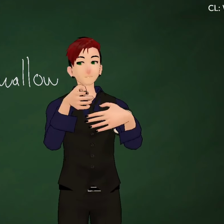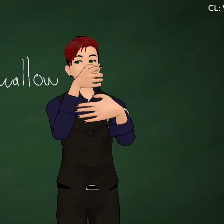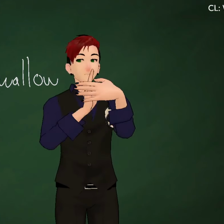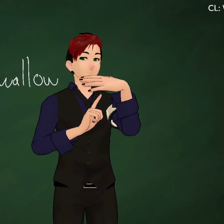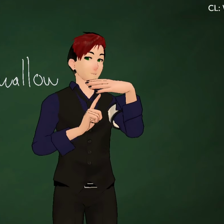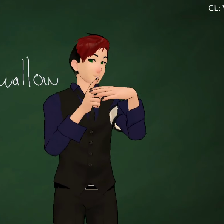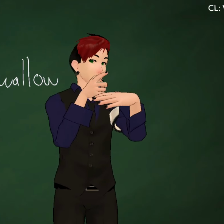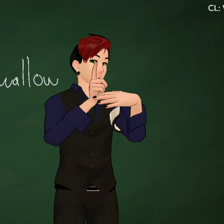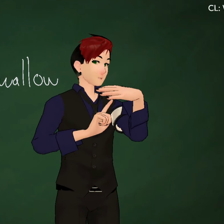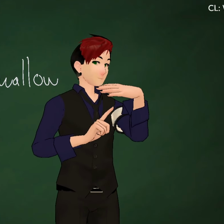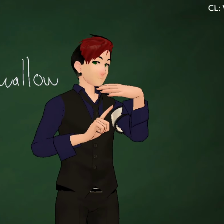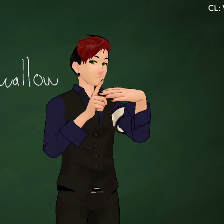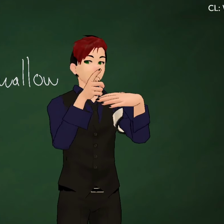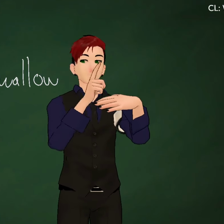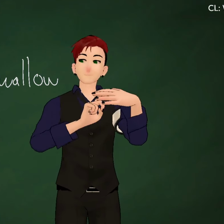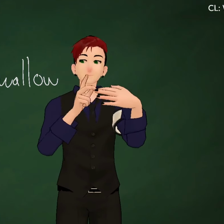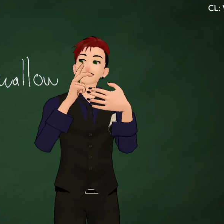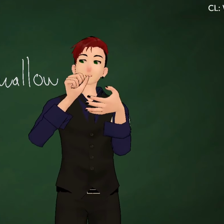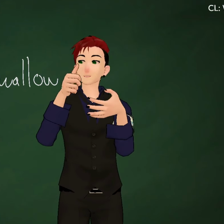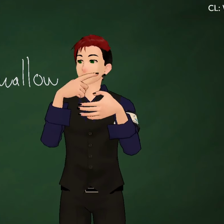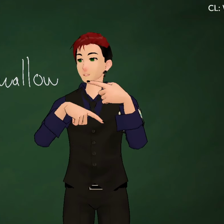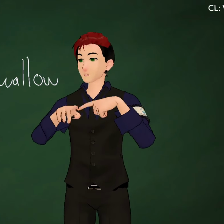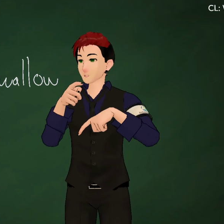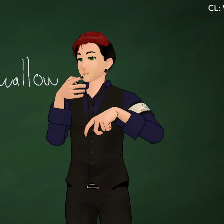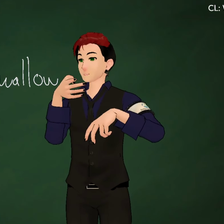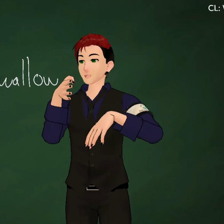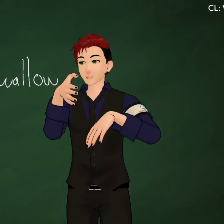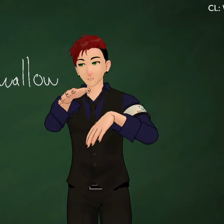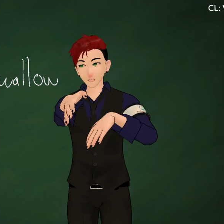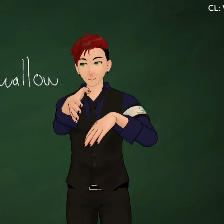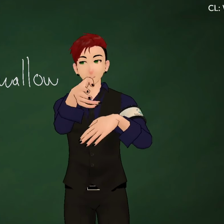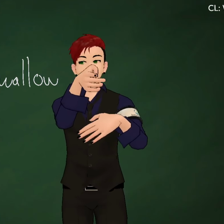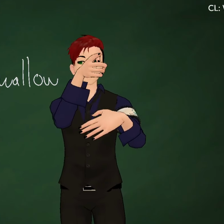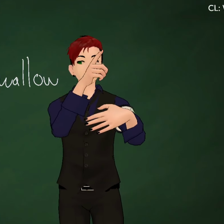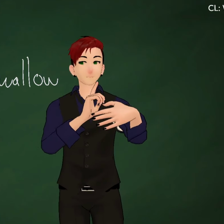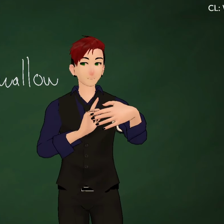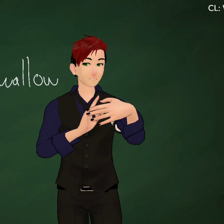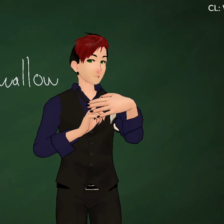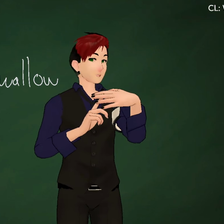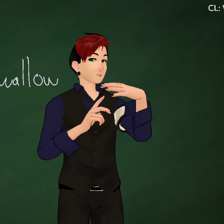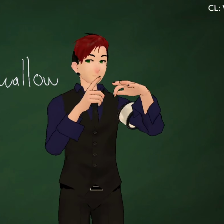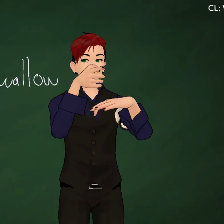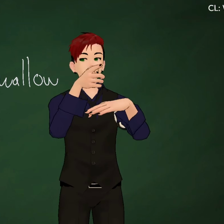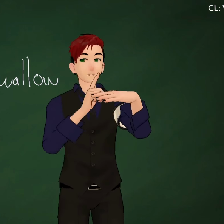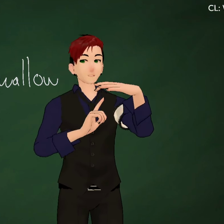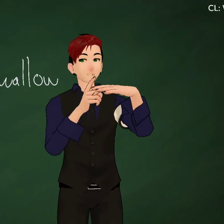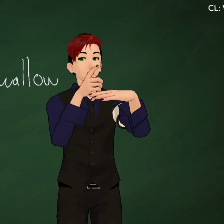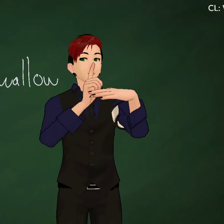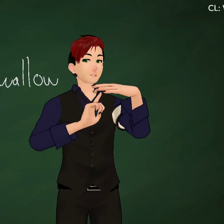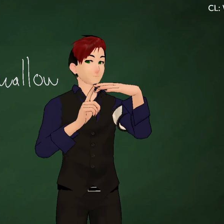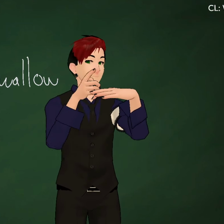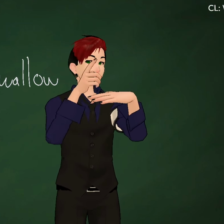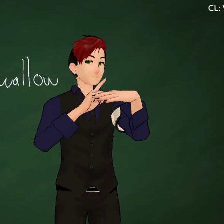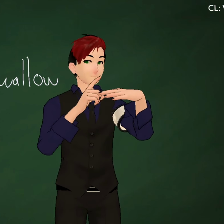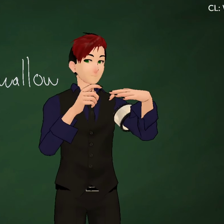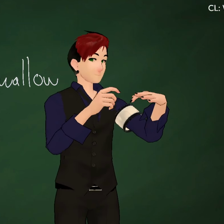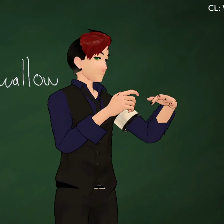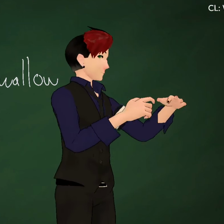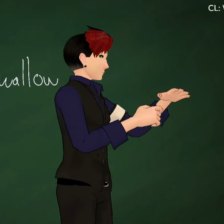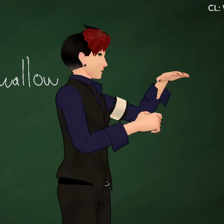So fish swallow. And again, that's not even what you signed. You're not saying fish swallow, but this is the sign. So you